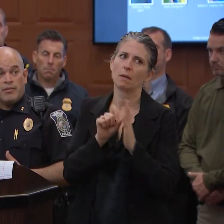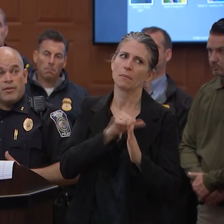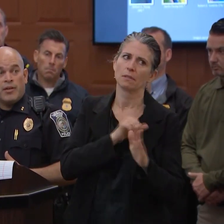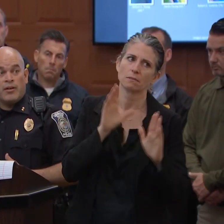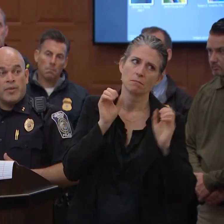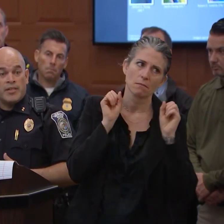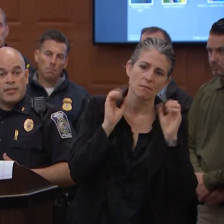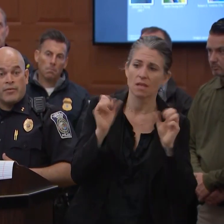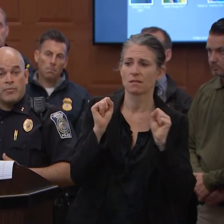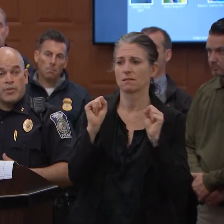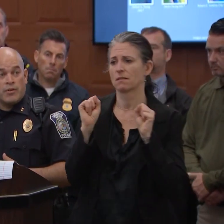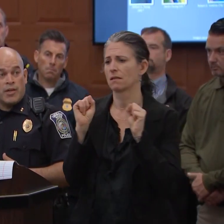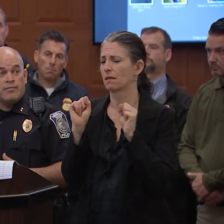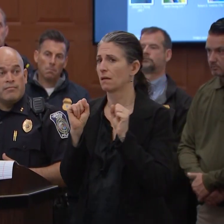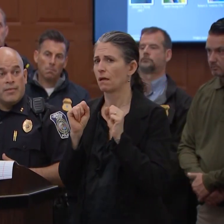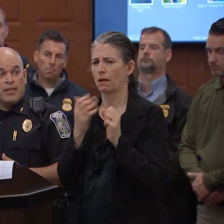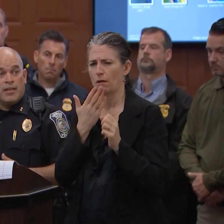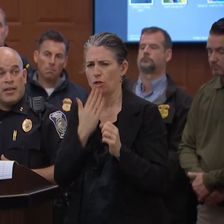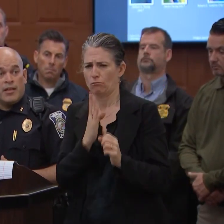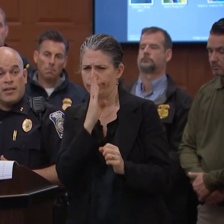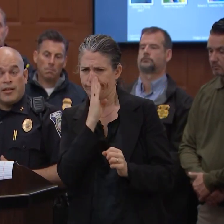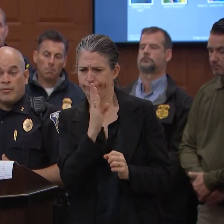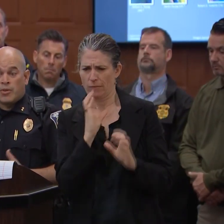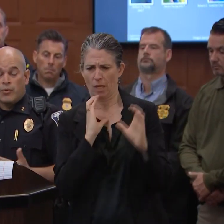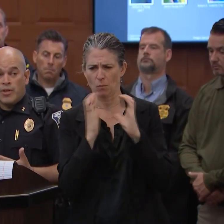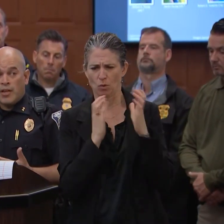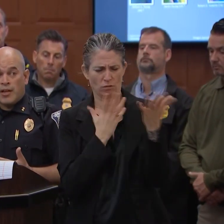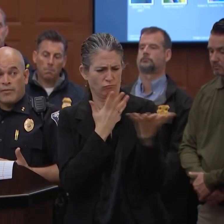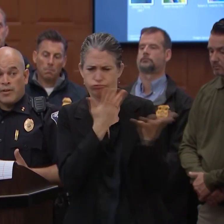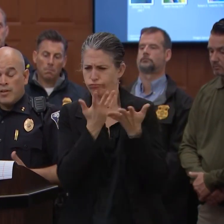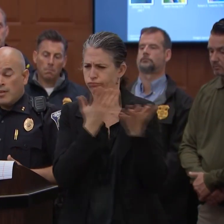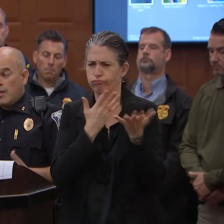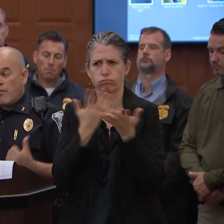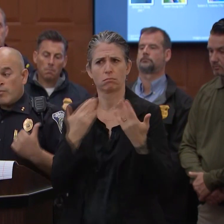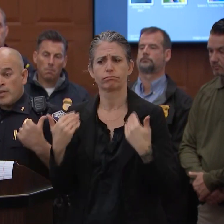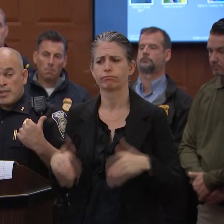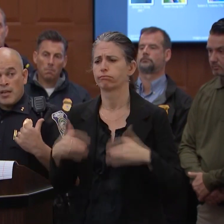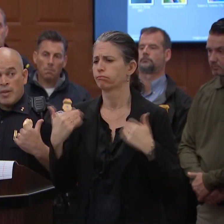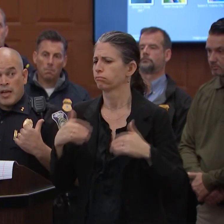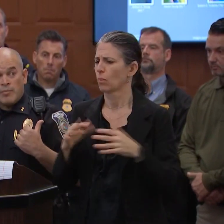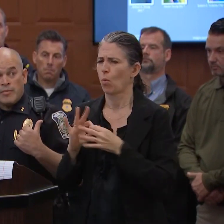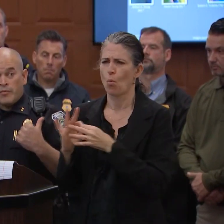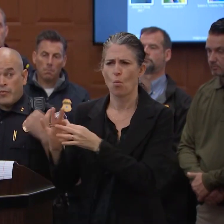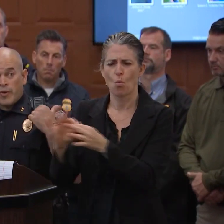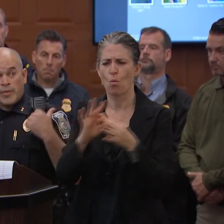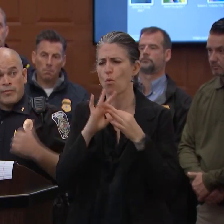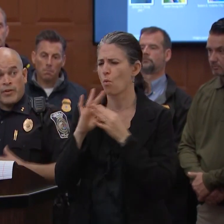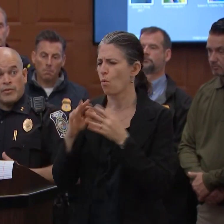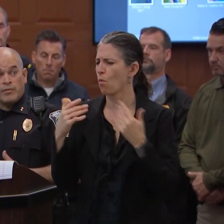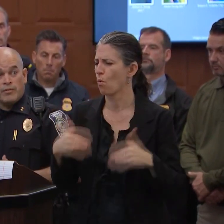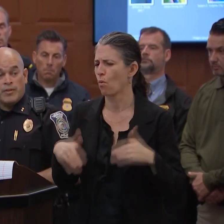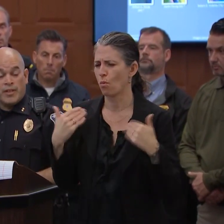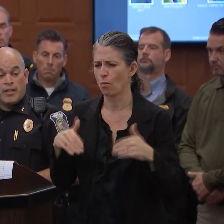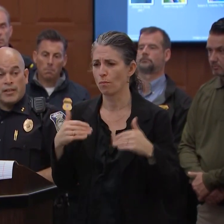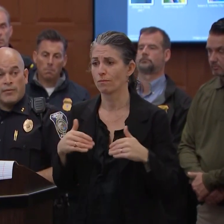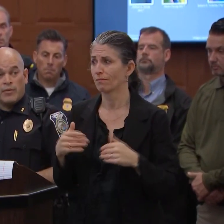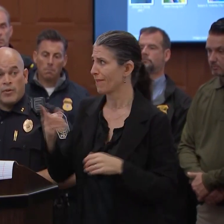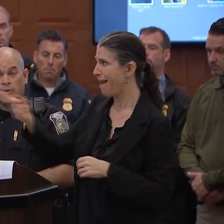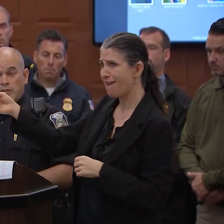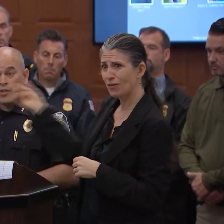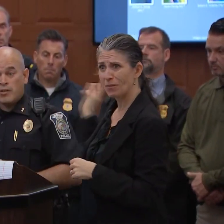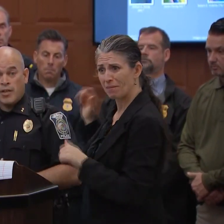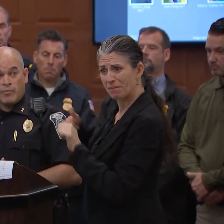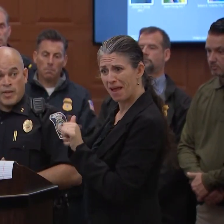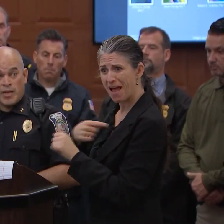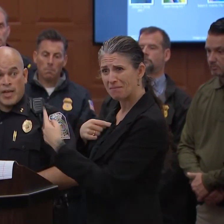me on my cell phone was great, and it was a coordinated effort. Everybody standing behind me from the federal level,